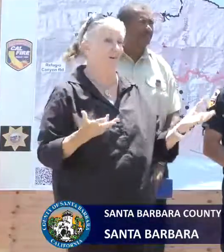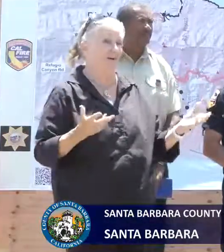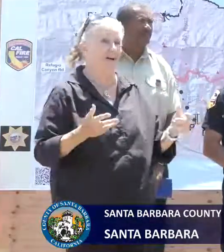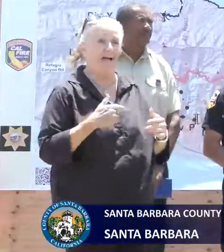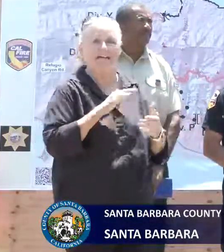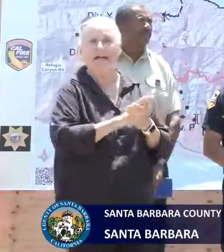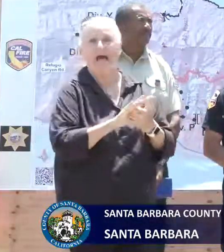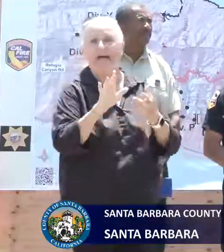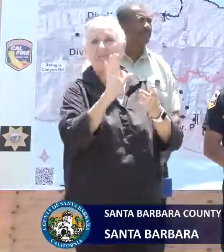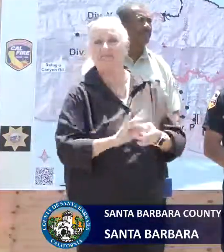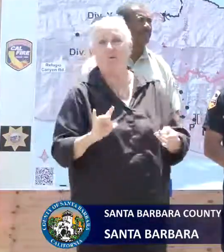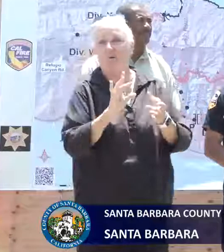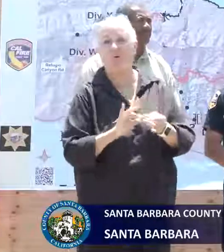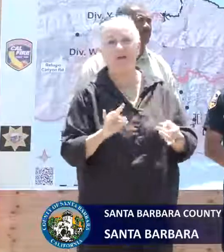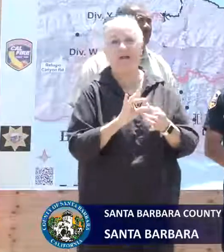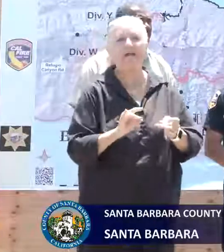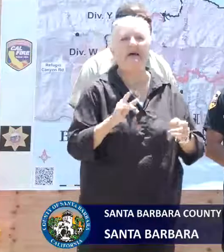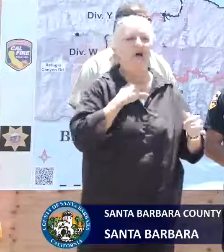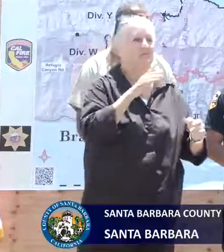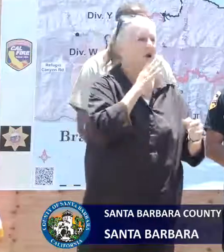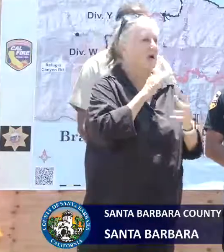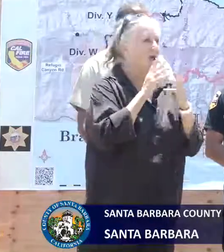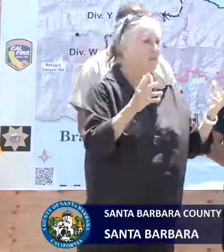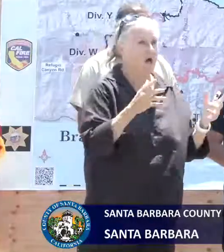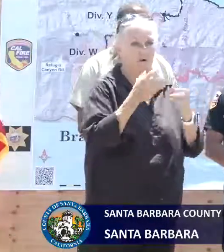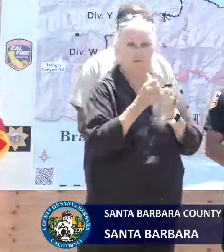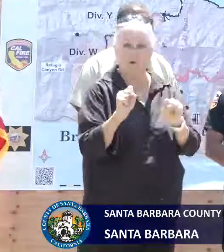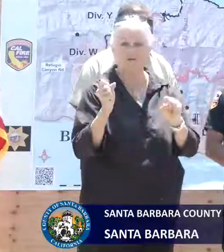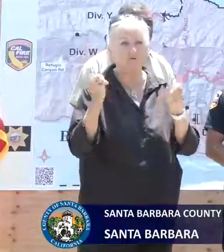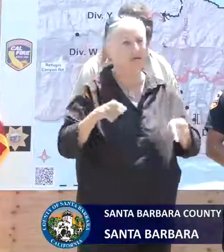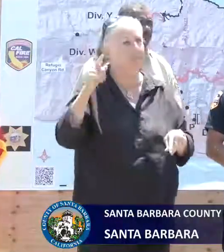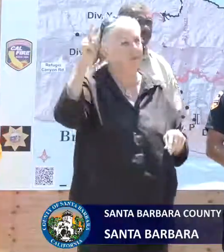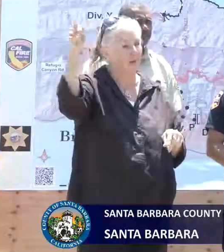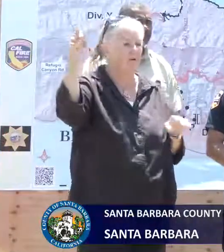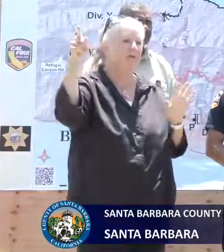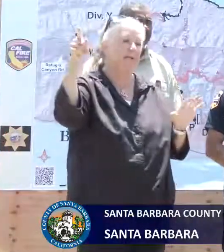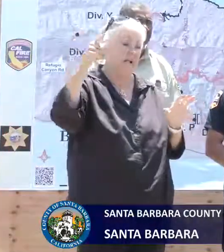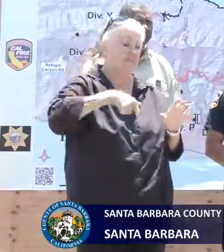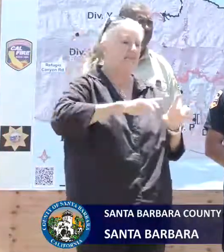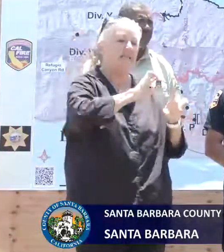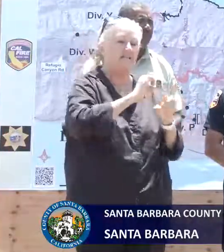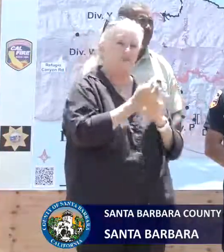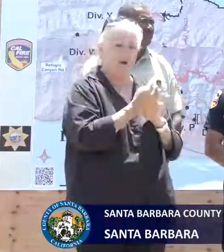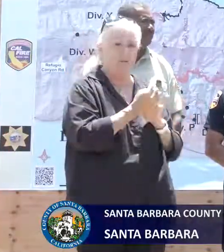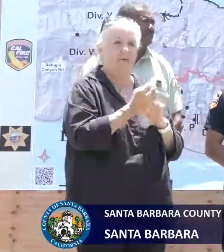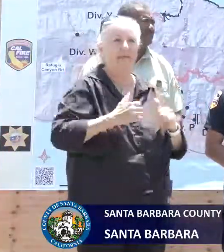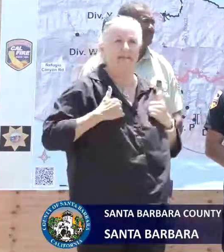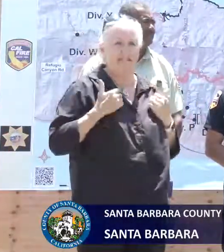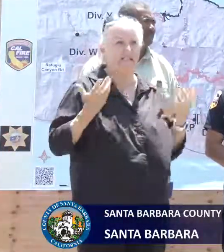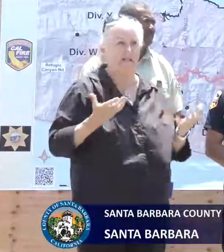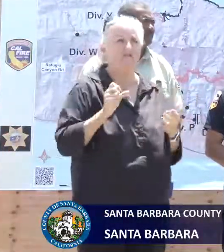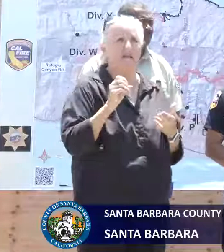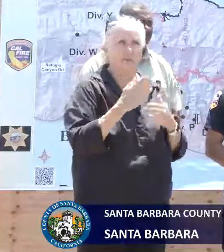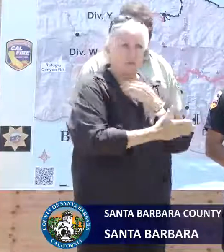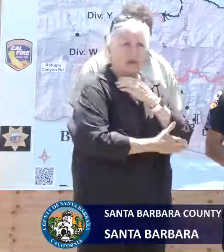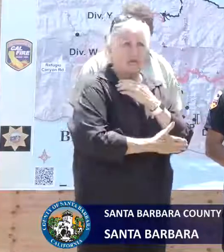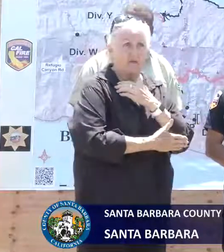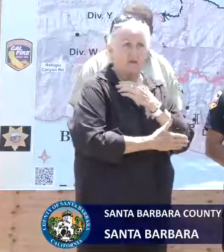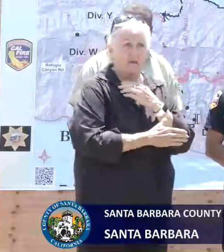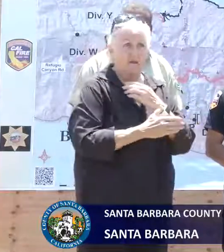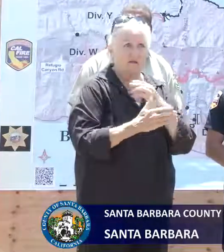nice story here. You know, we've talked a lot about the rescue that happened up there. This environment that exists here in Santa Barbara County